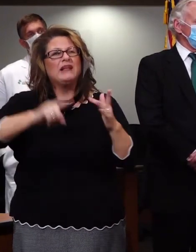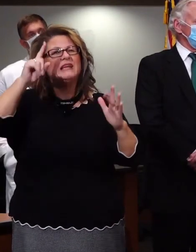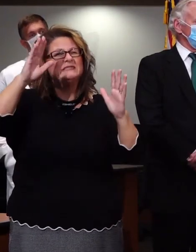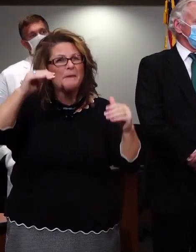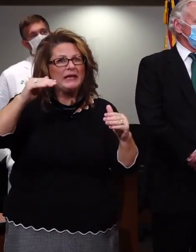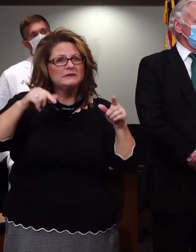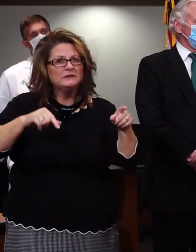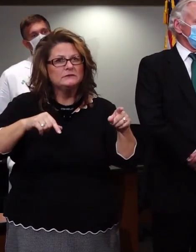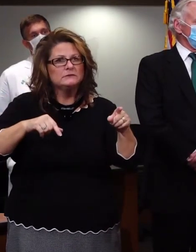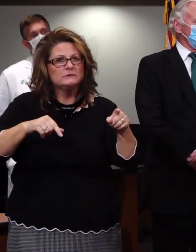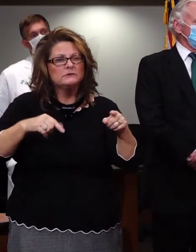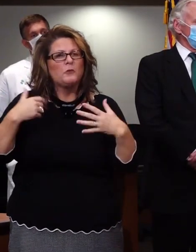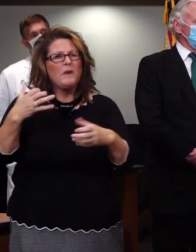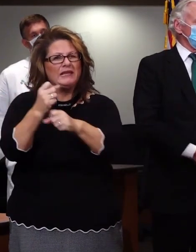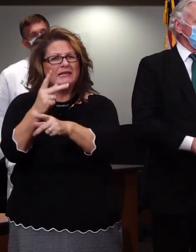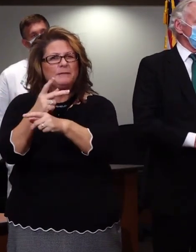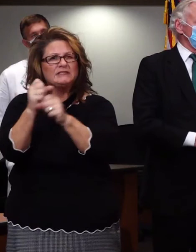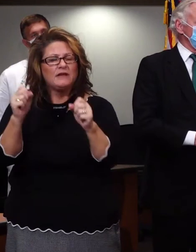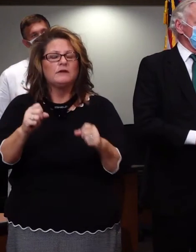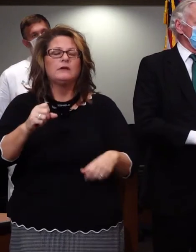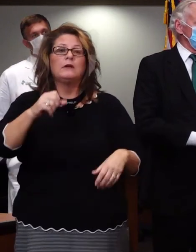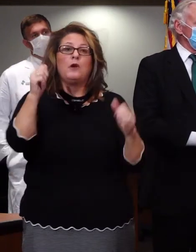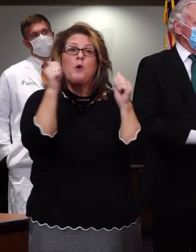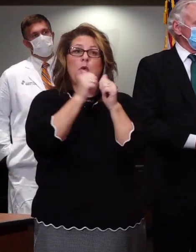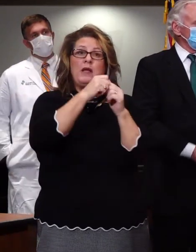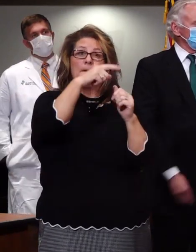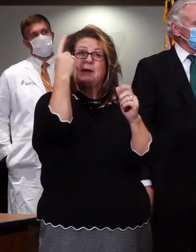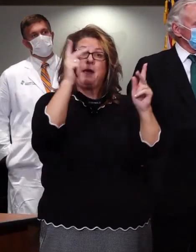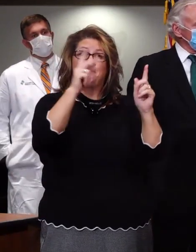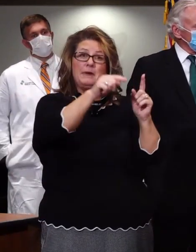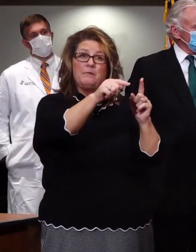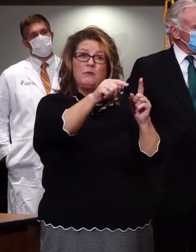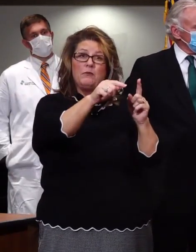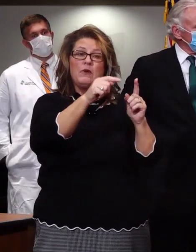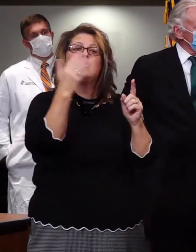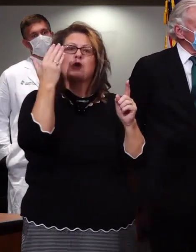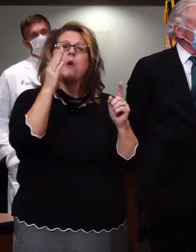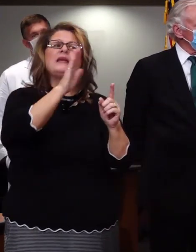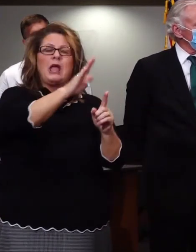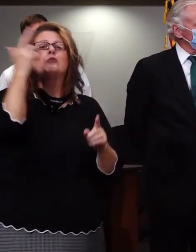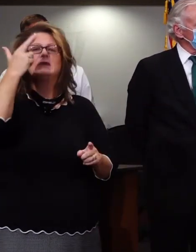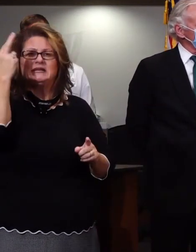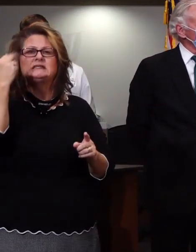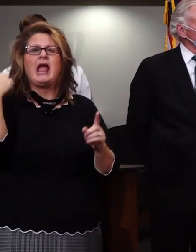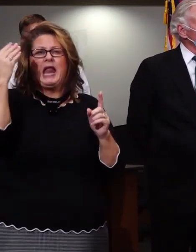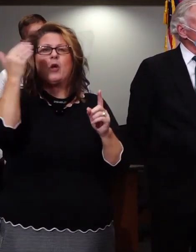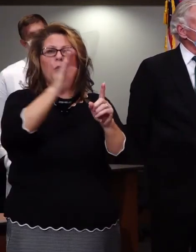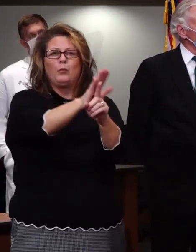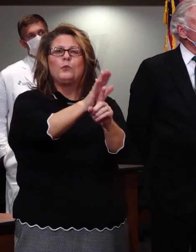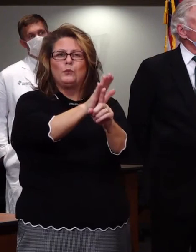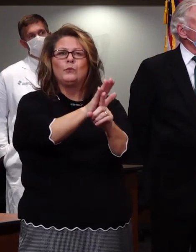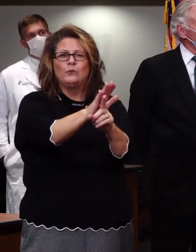effects. And with the African American community in particular, there are historic reasons why they have this